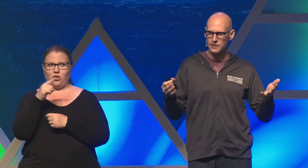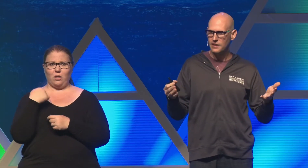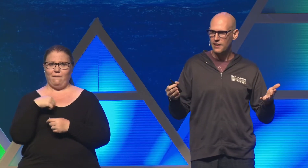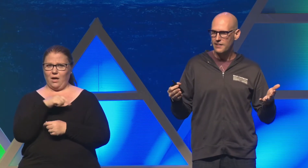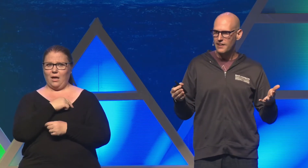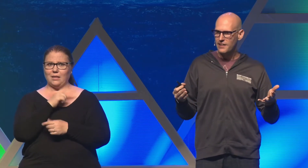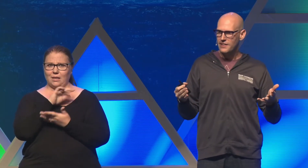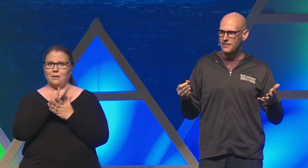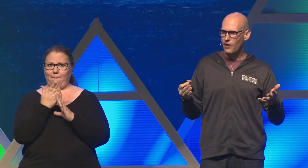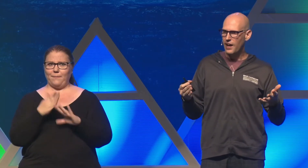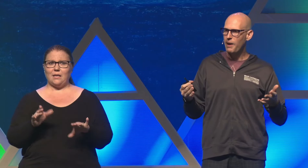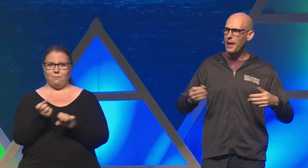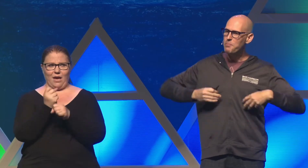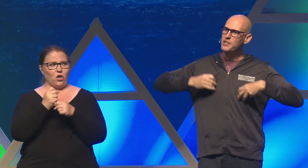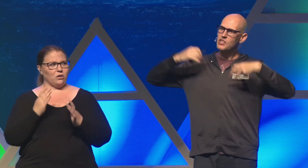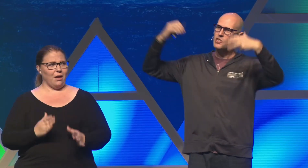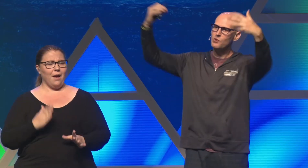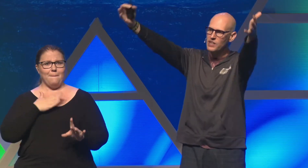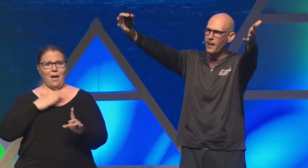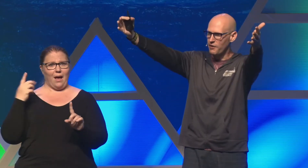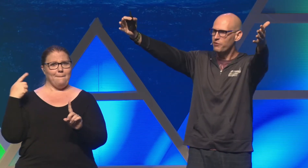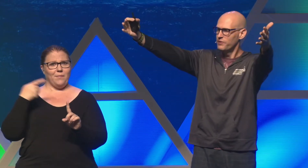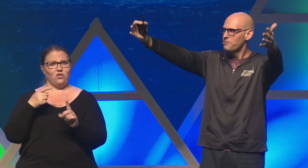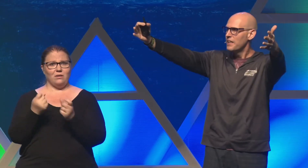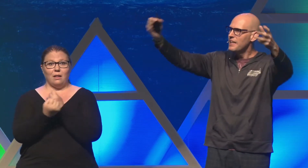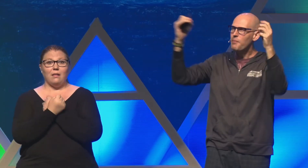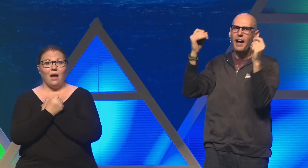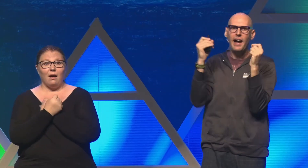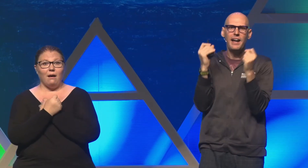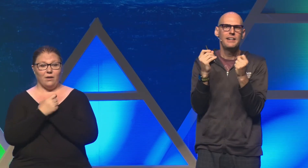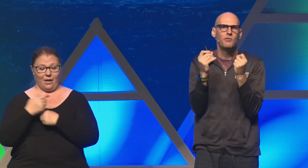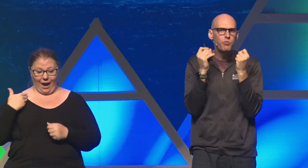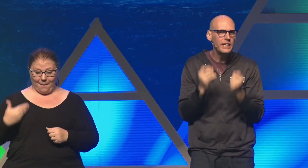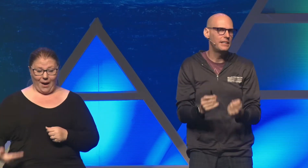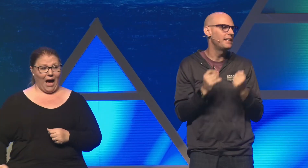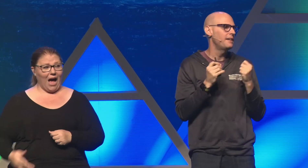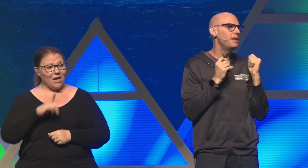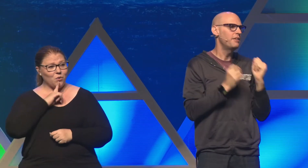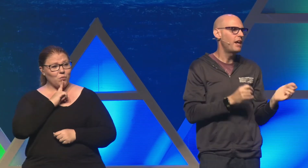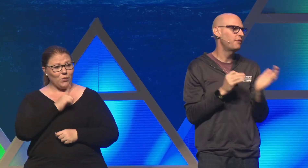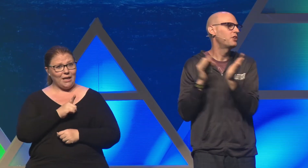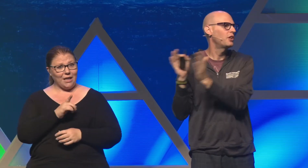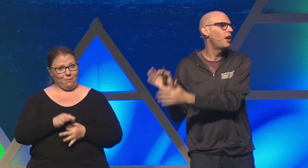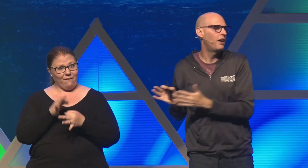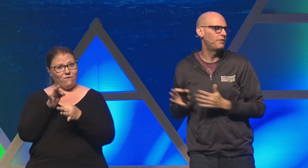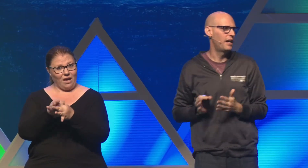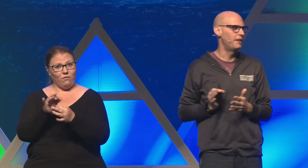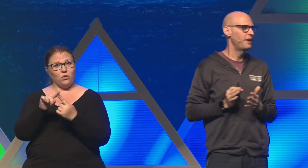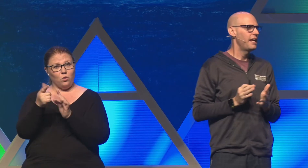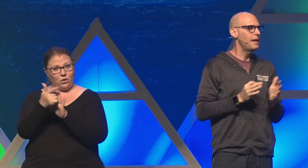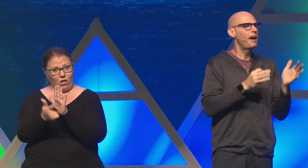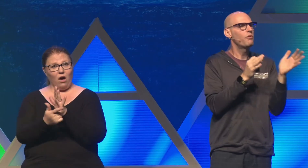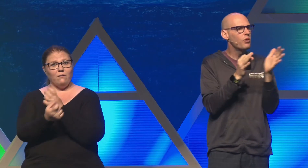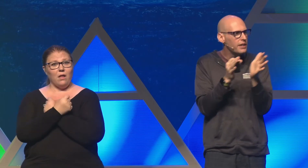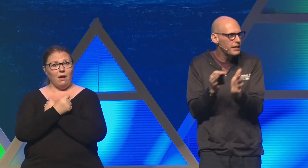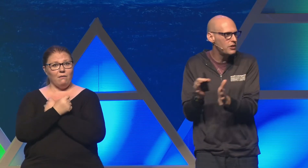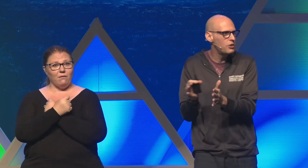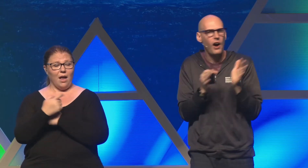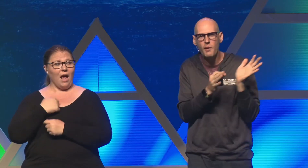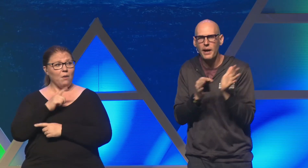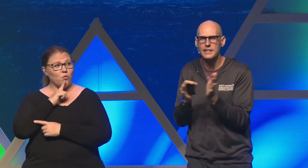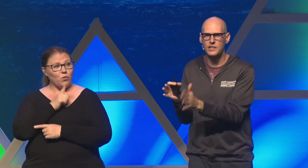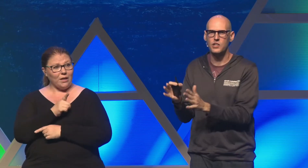peacemakers, right? My ambition to love. Am I really being faithful to the law of love? Am I